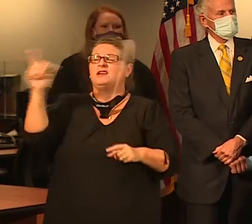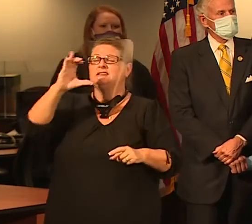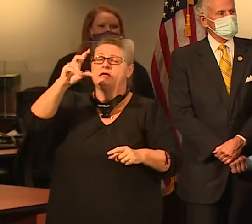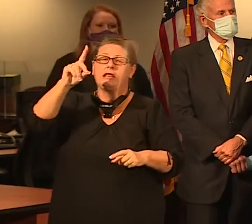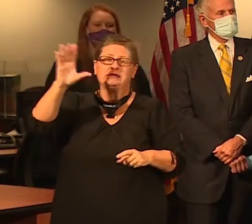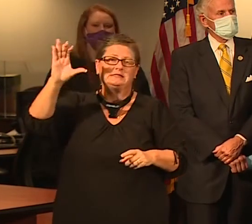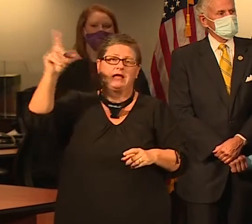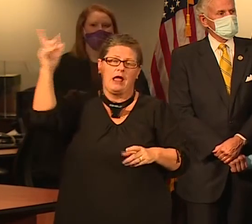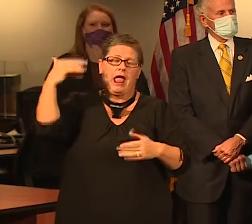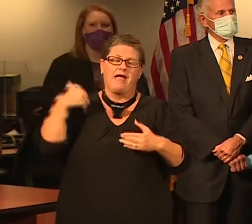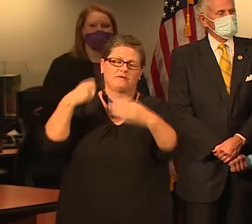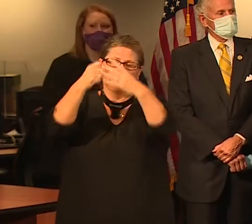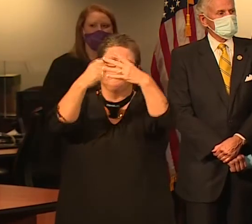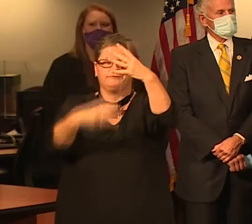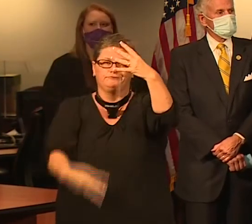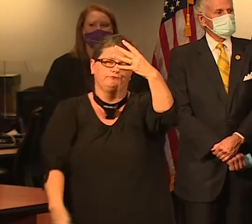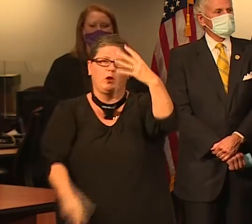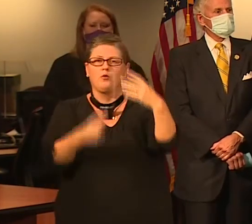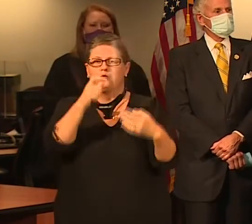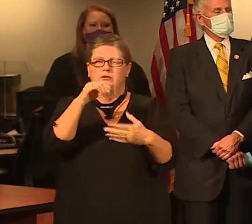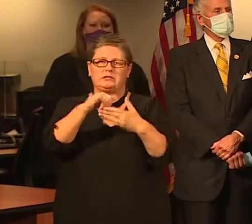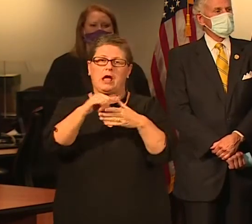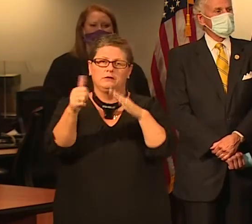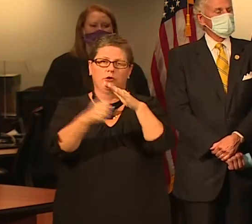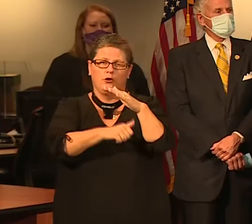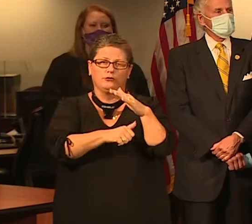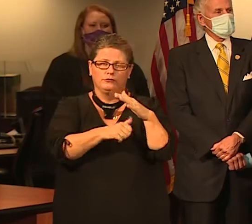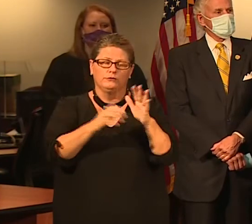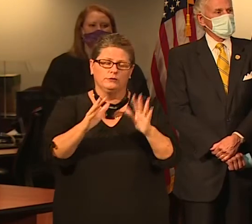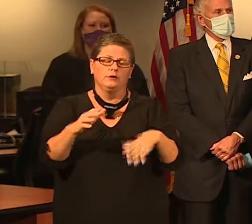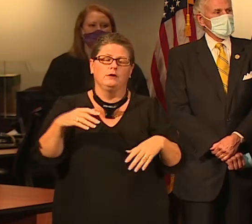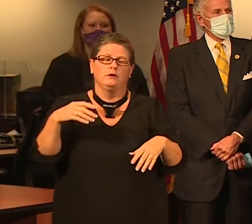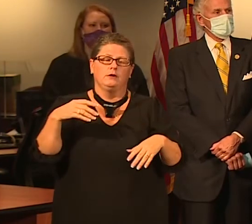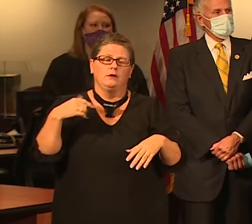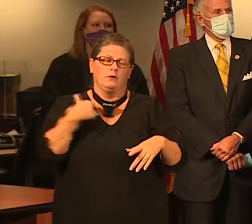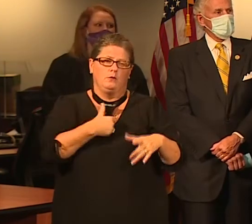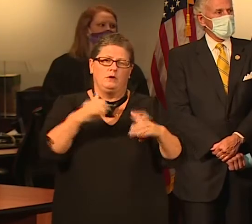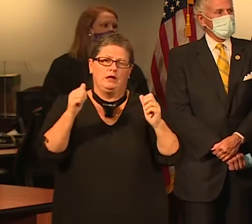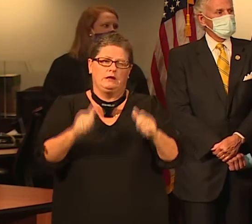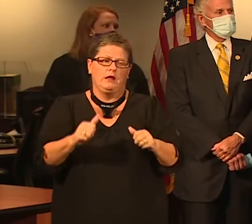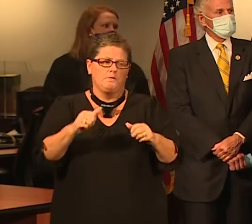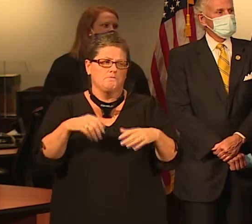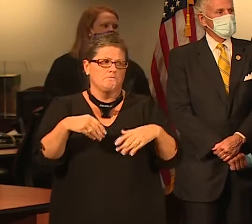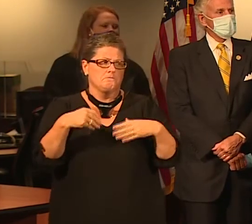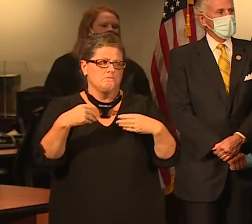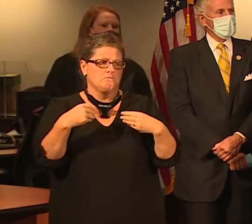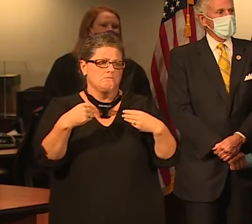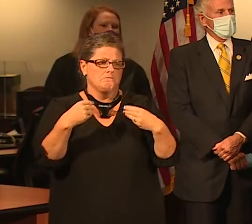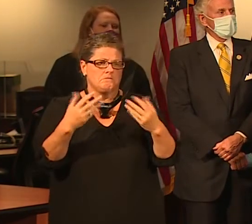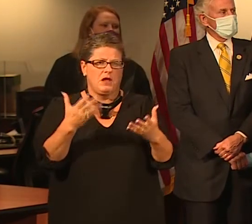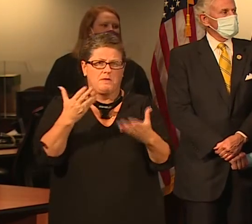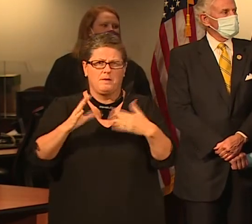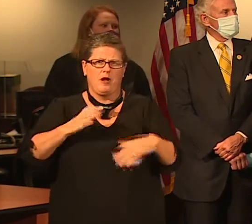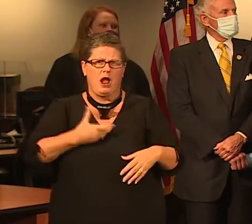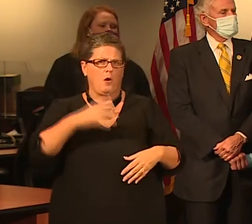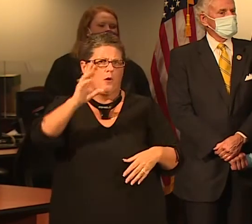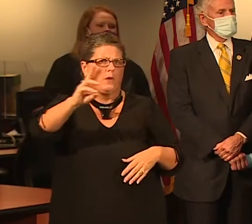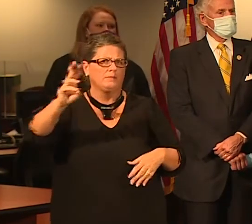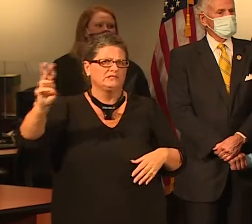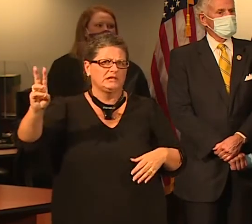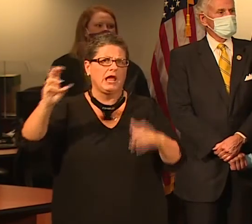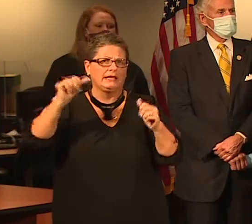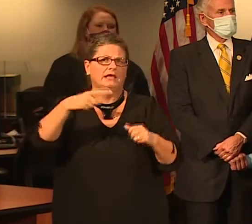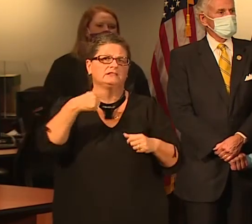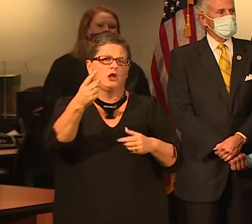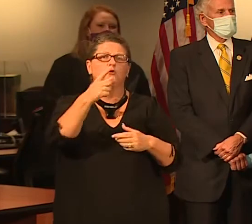CISA and the groups will, that we have a list. And so I think we can provide that information maybe on our website